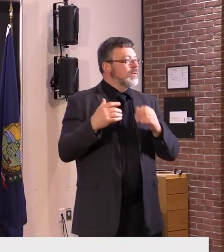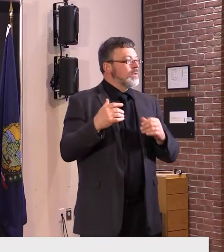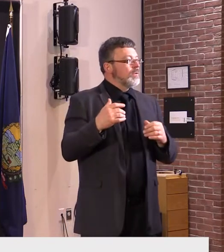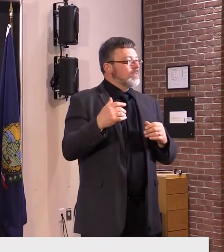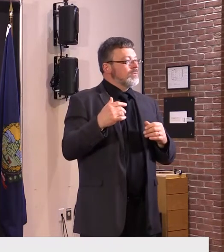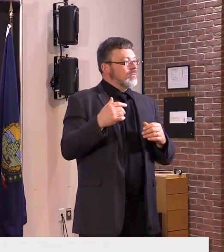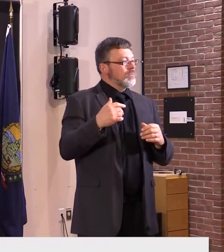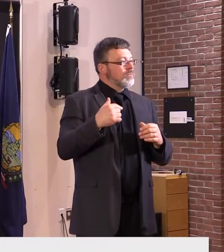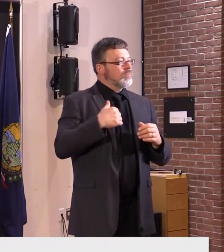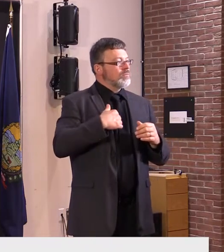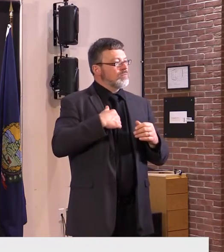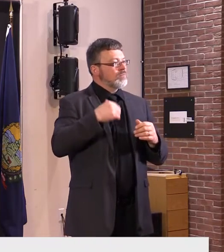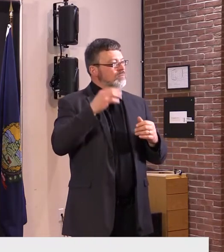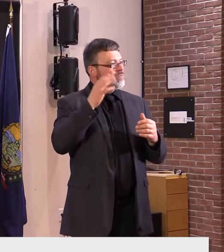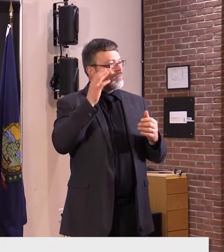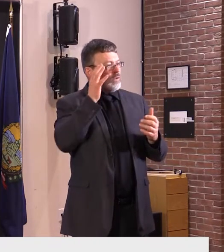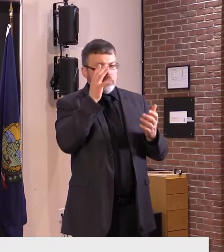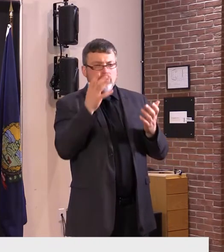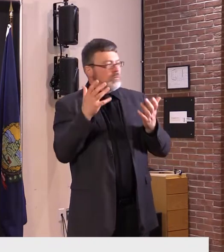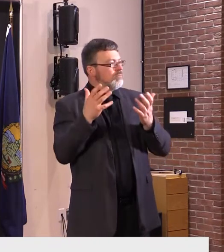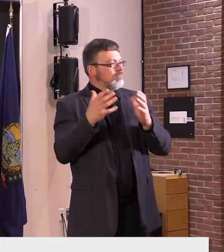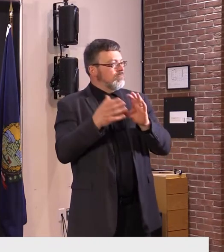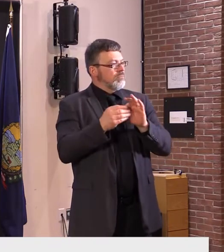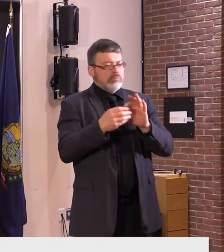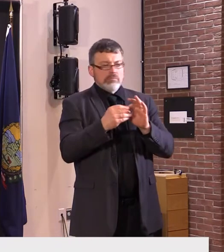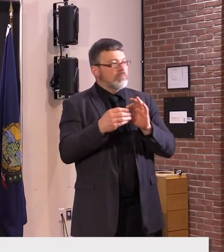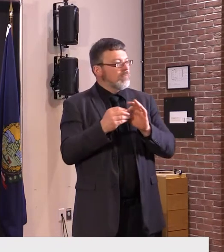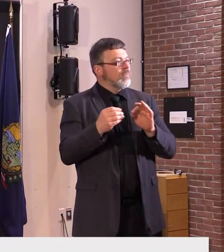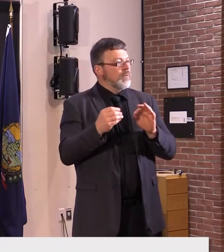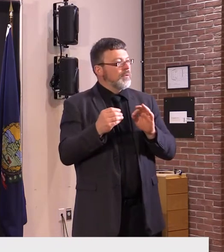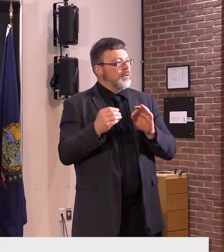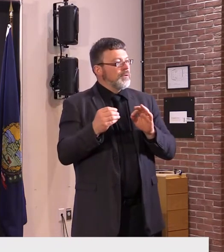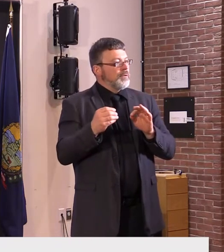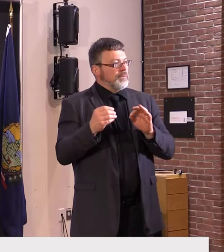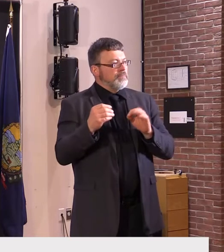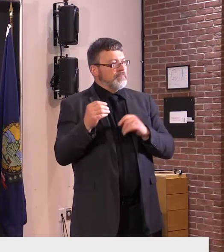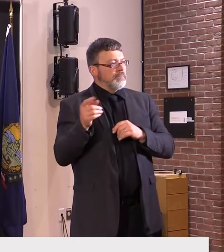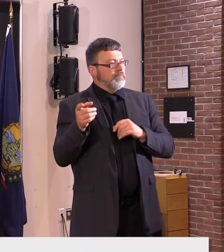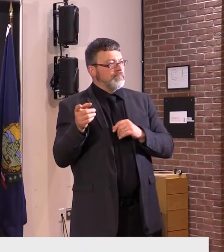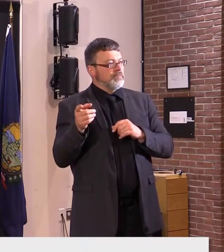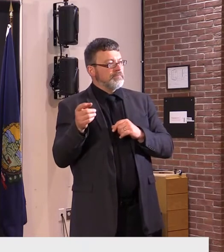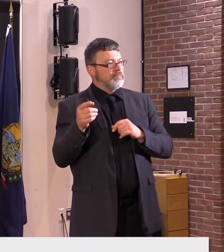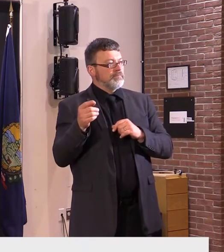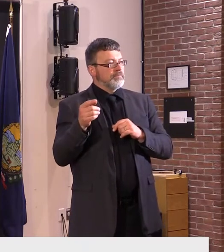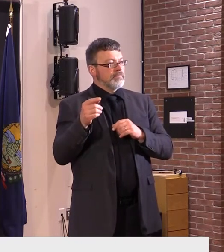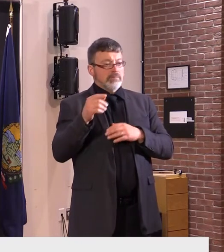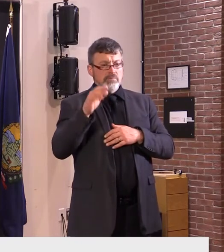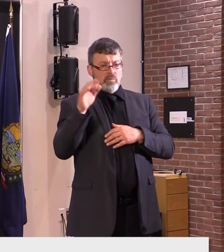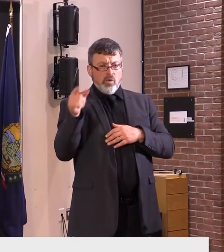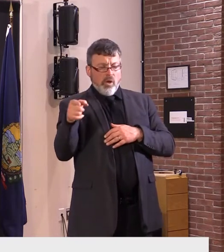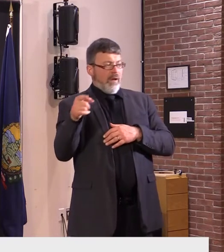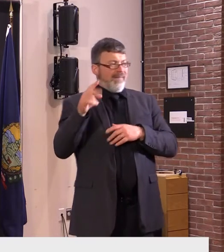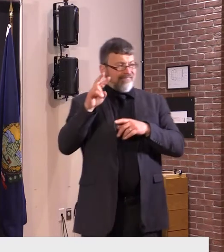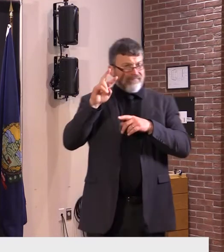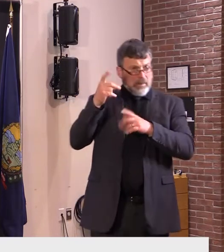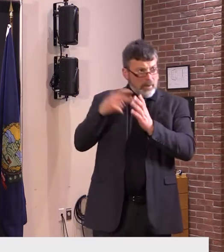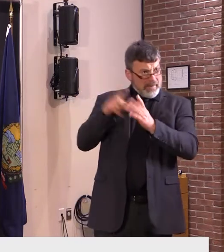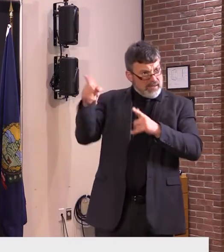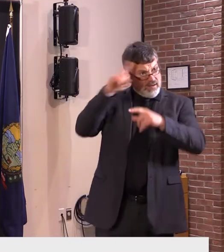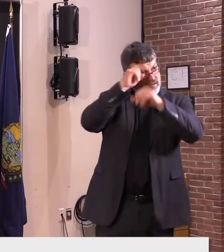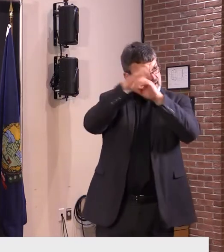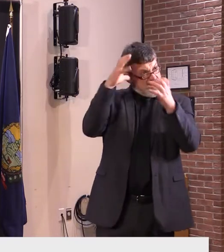information for you, but we're developing that as we speak. Not securing inventory. No, no, just find out where it